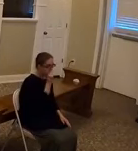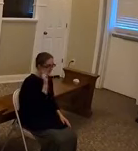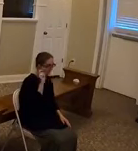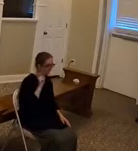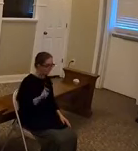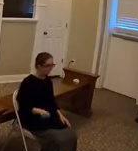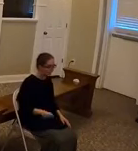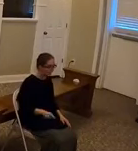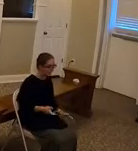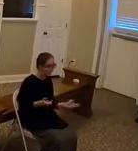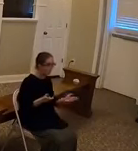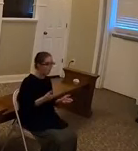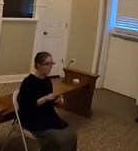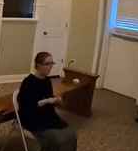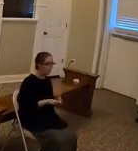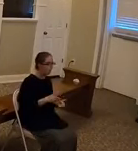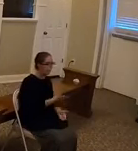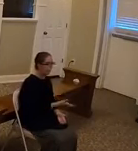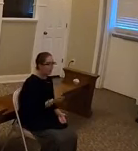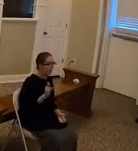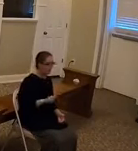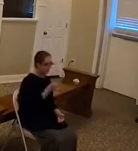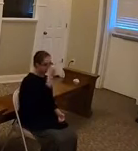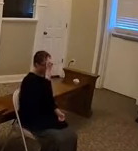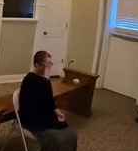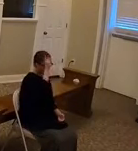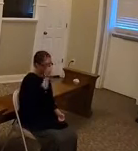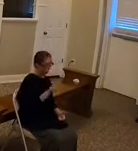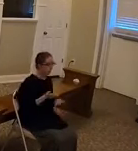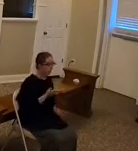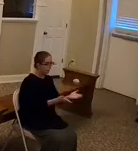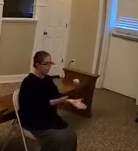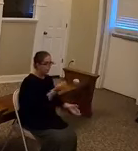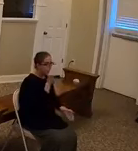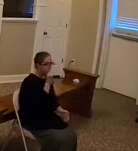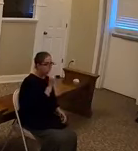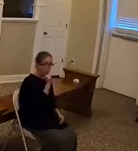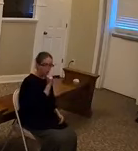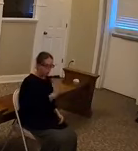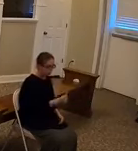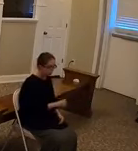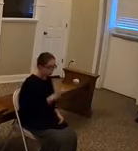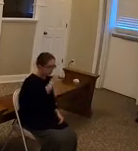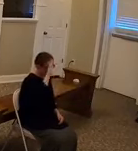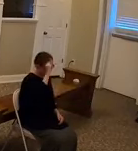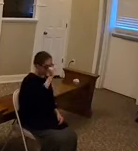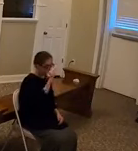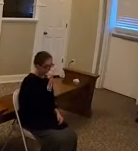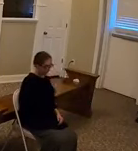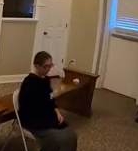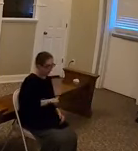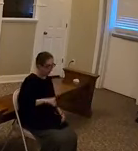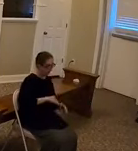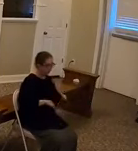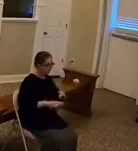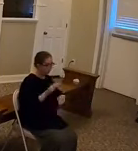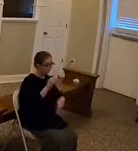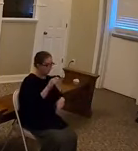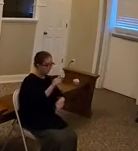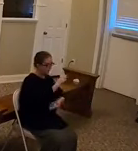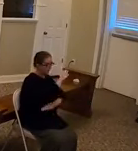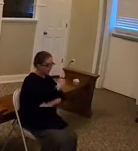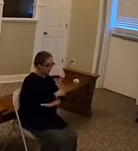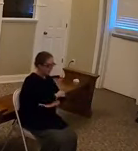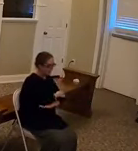he needs. But one thing you need to understand, whether you provide the food or not, his feet are going to always be under